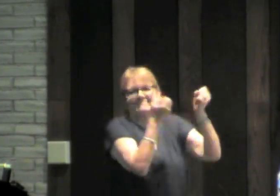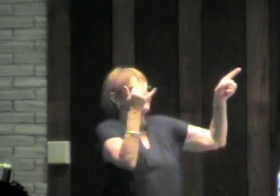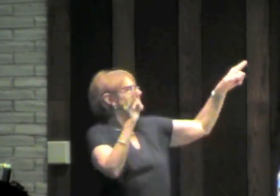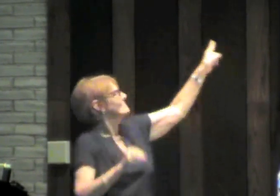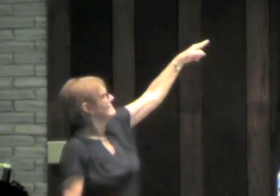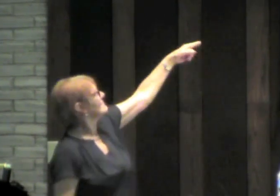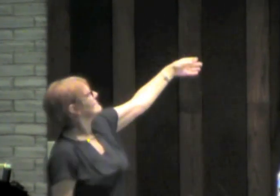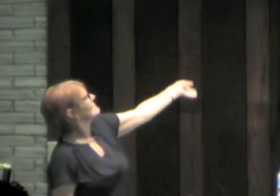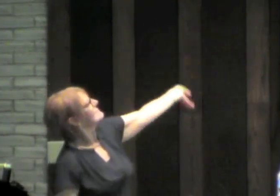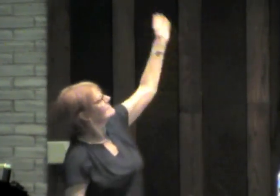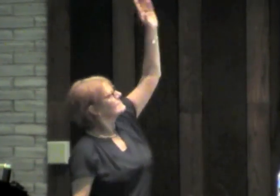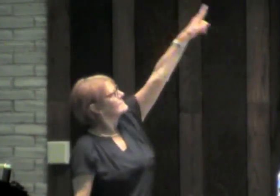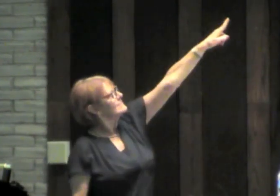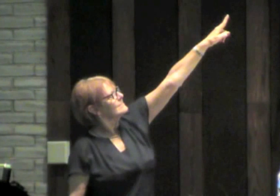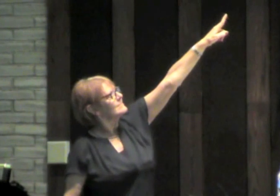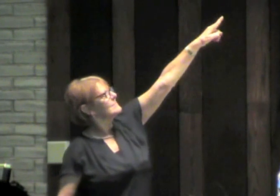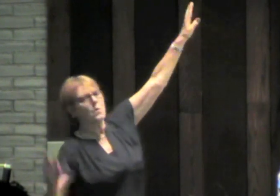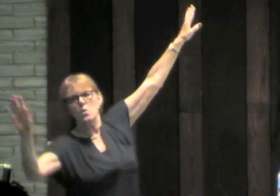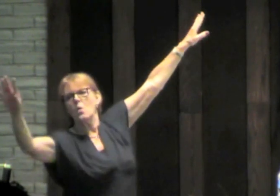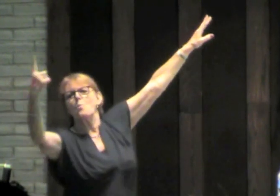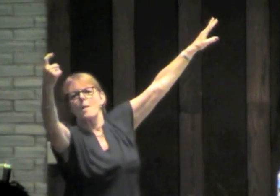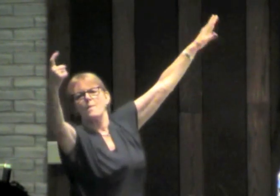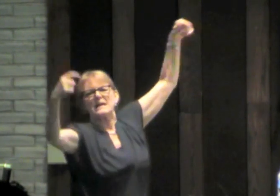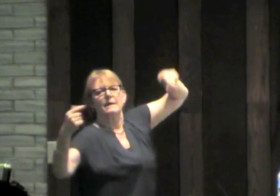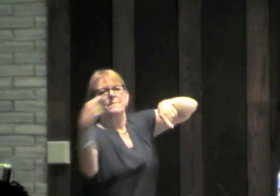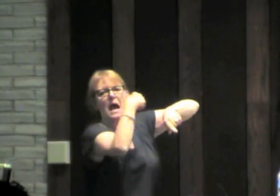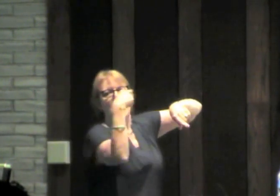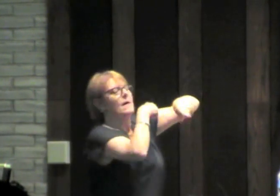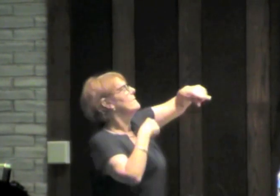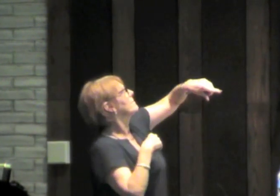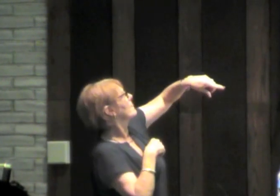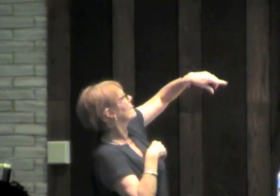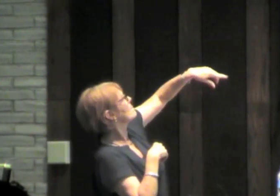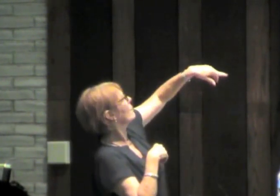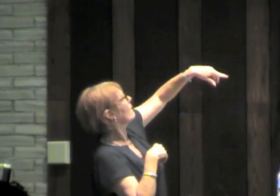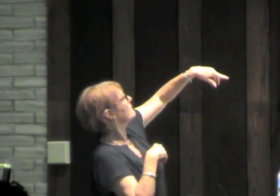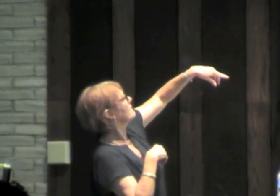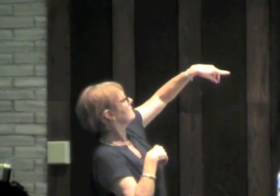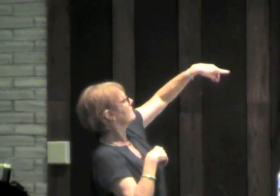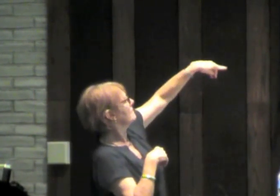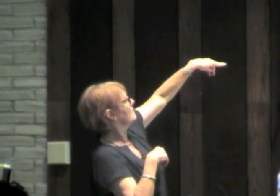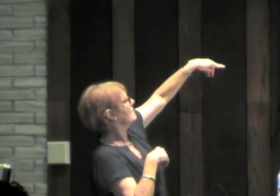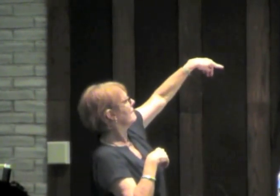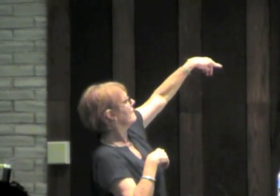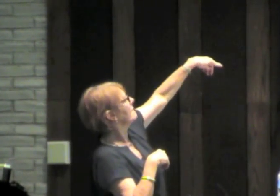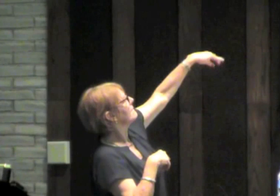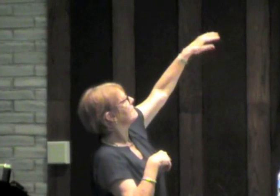similar endeavor in Amman, Jordan. So I really want to support them. Let's go back for just a little more. Here we are.